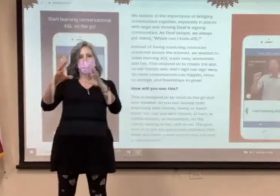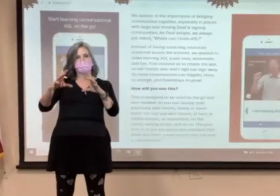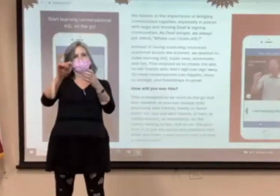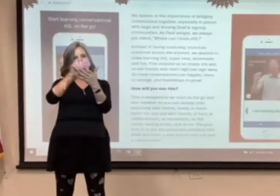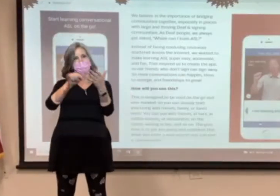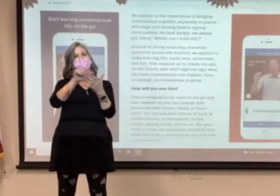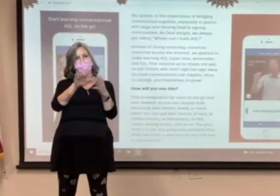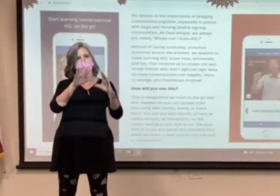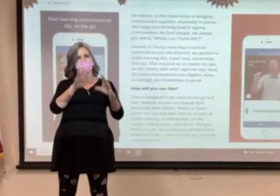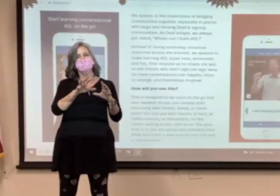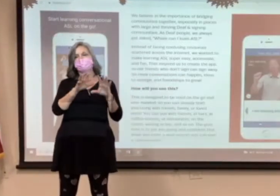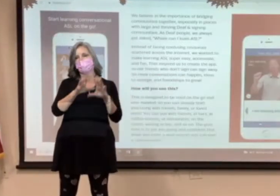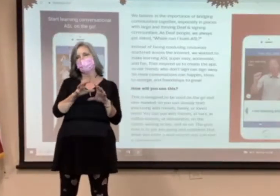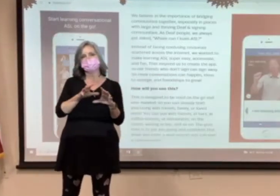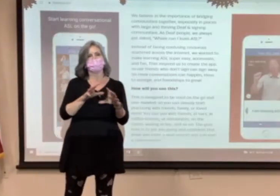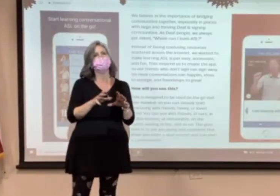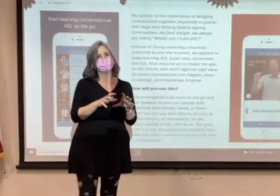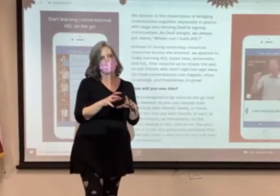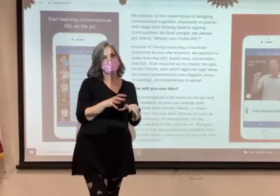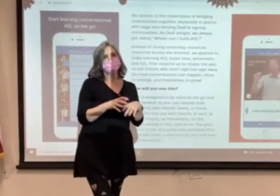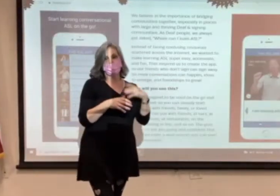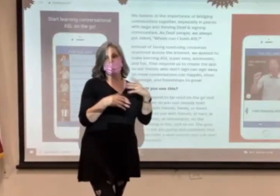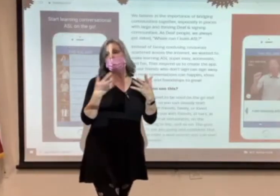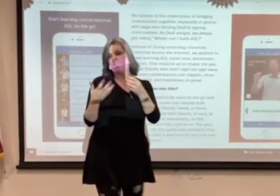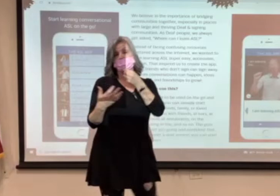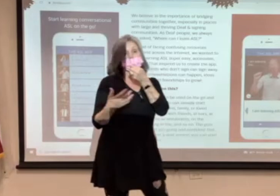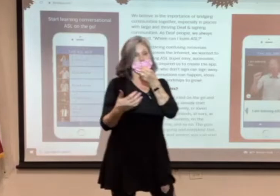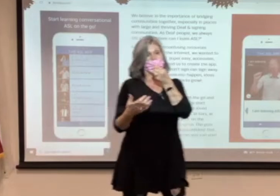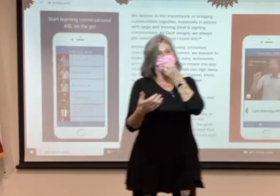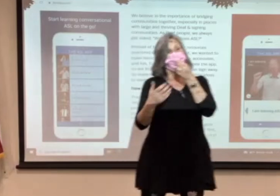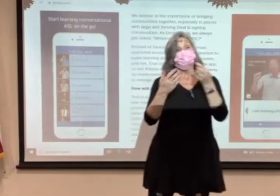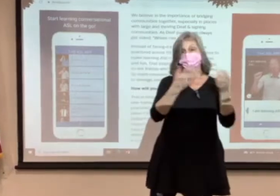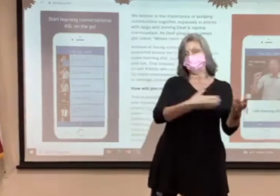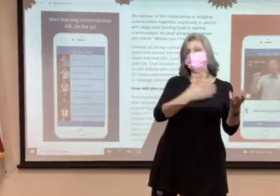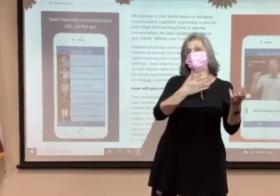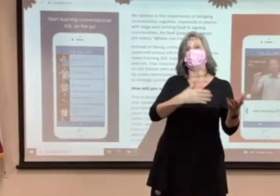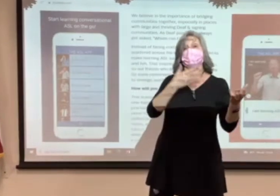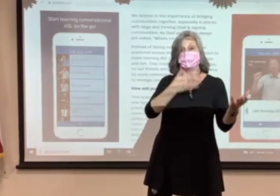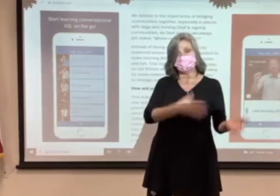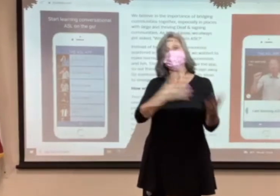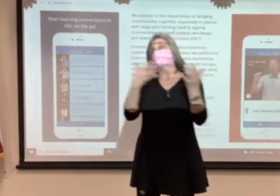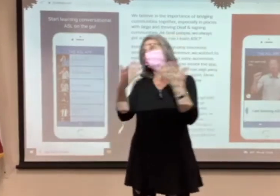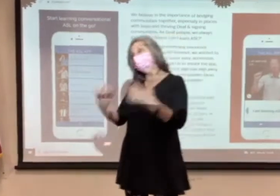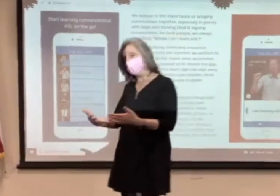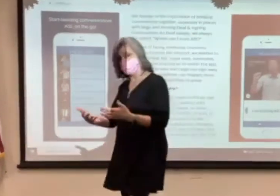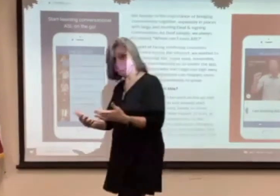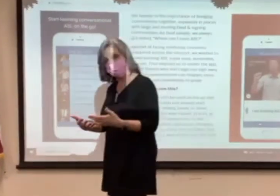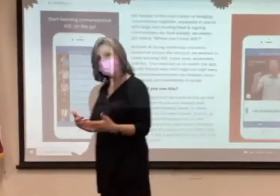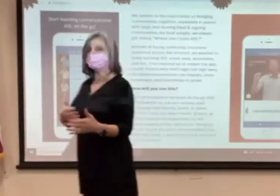app category for all the terms that are now acceptable to use in both English and in sign language.